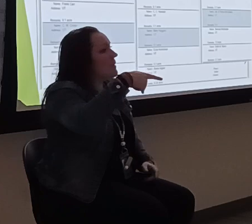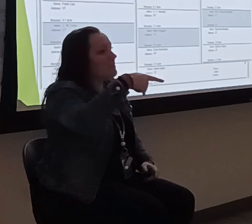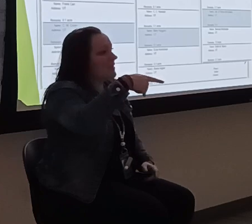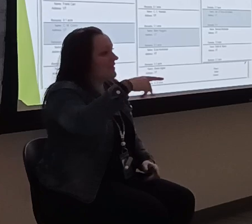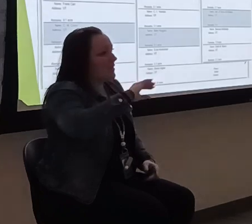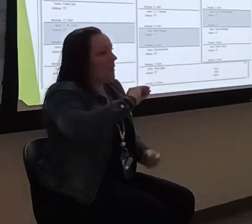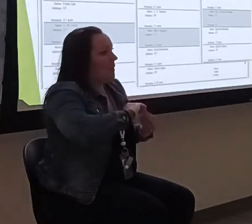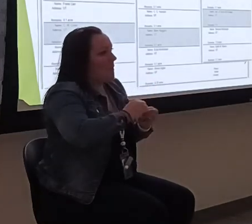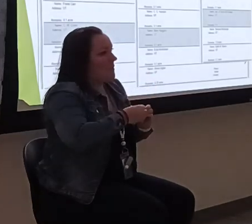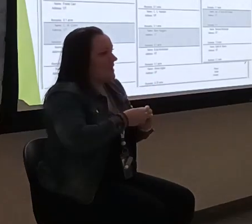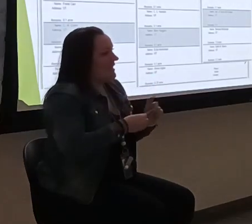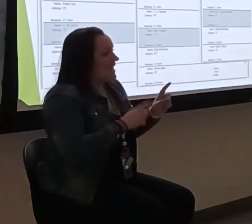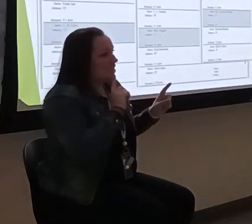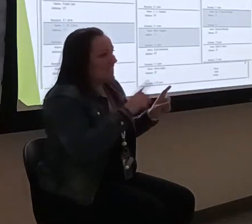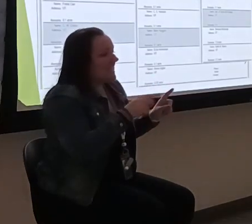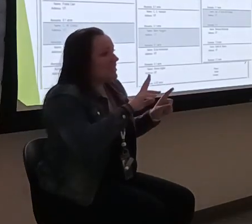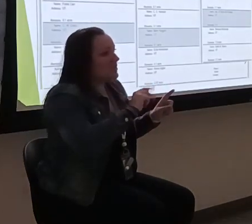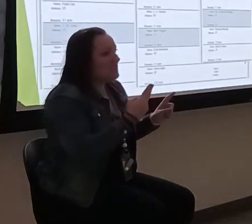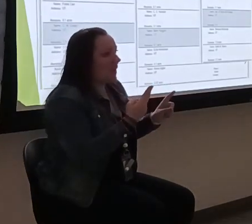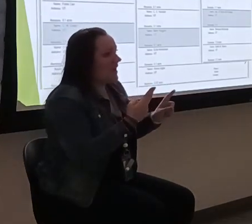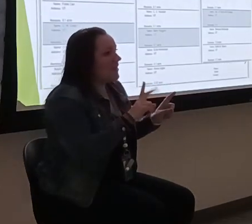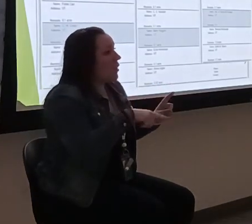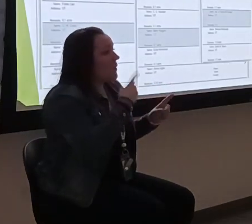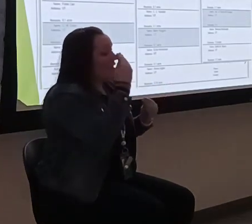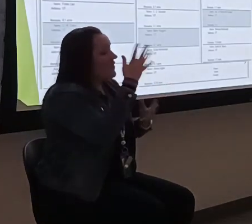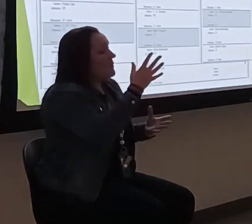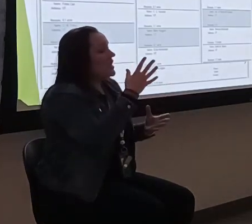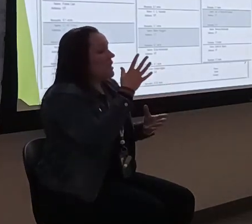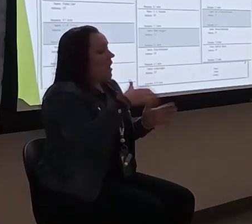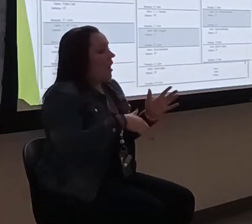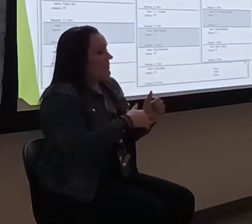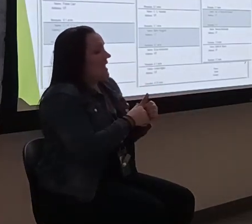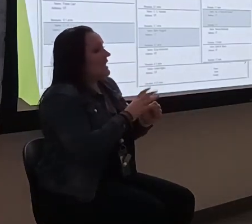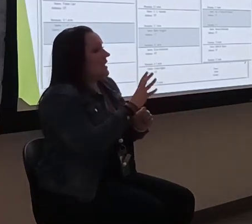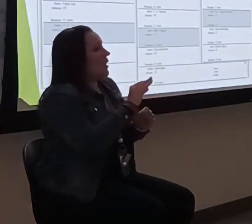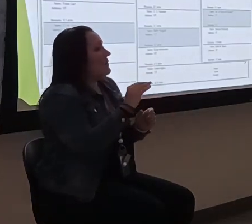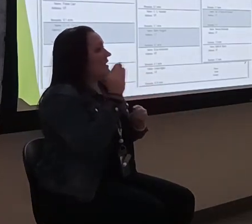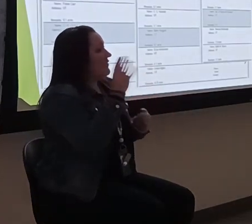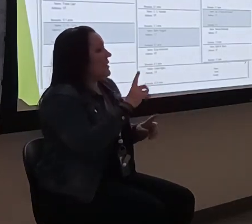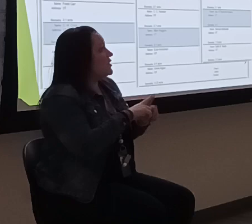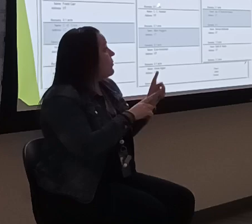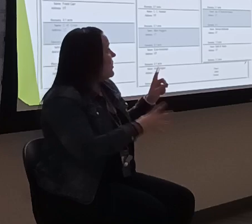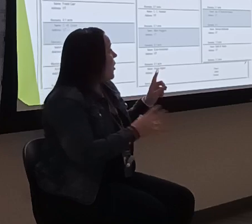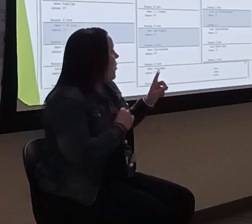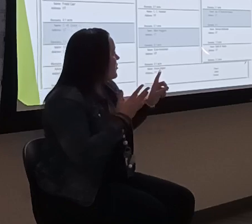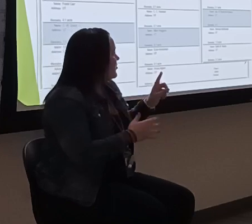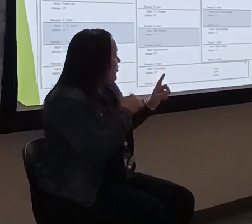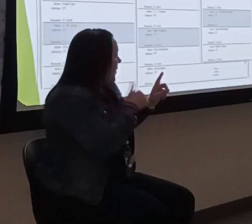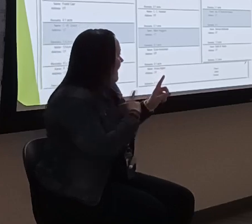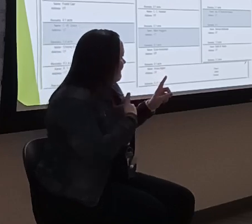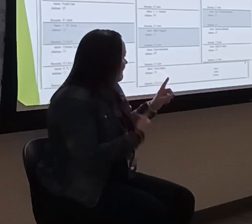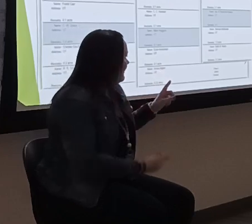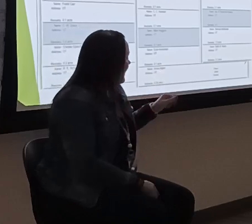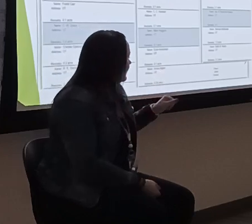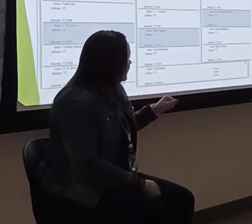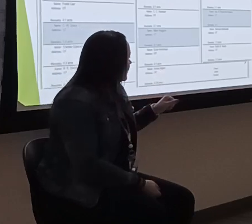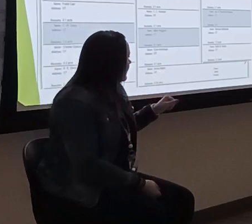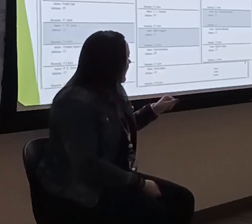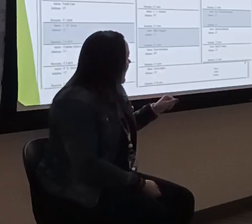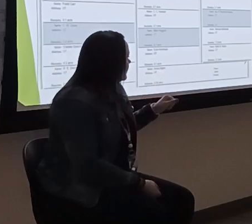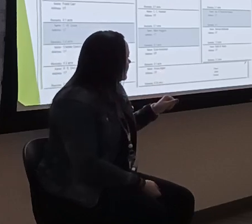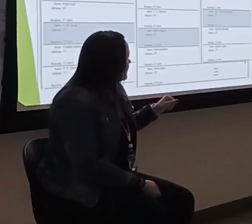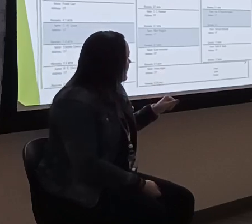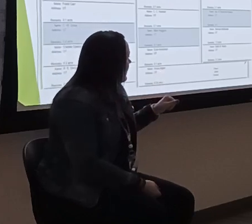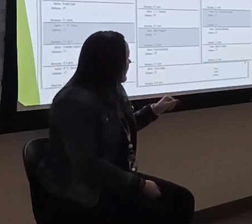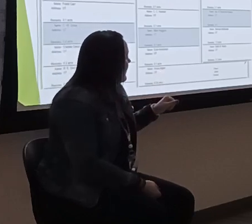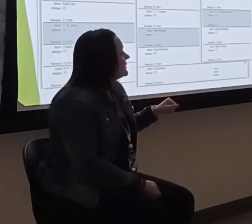only information that's been updated is the company's information. So these are going to be the owners that you're going to be updating